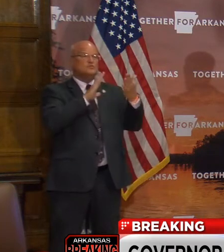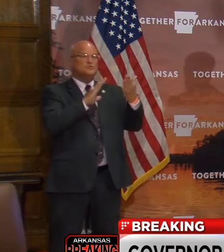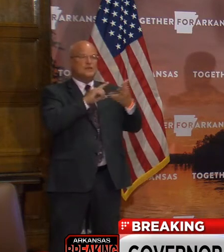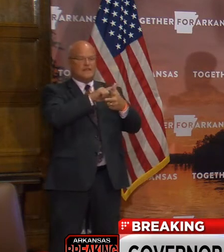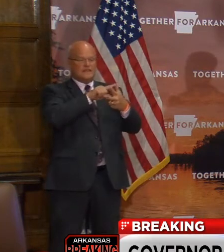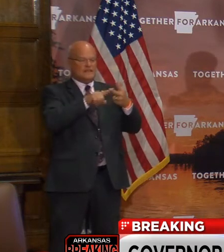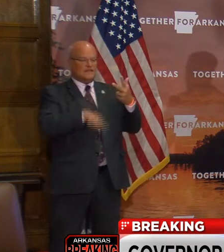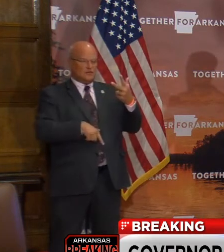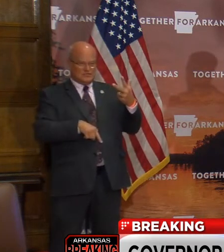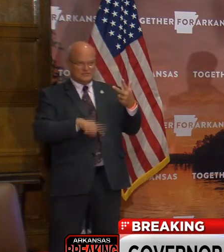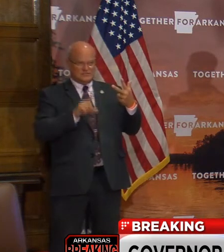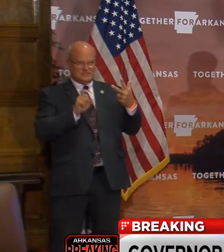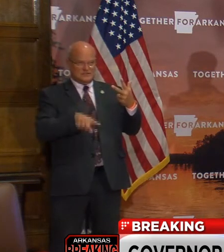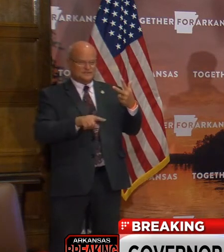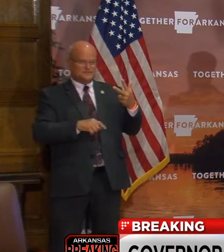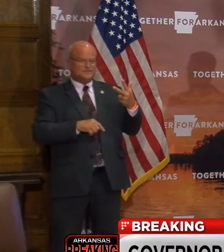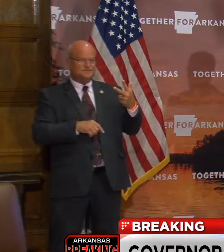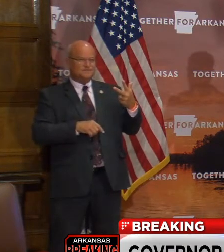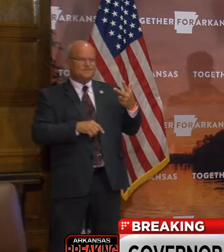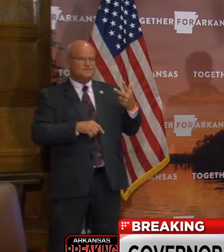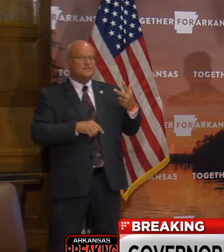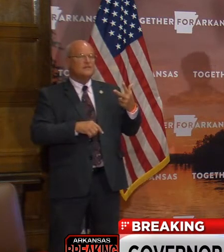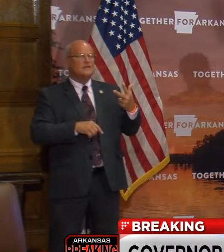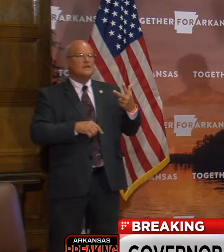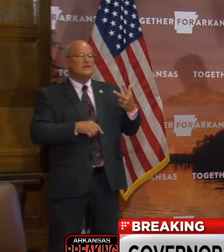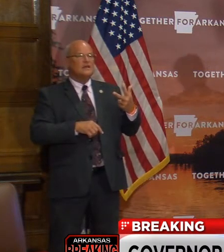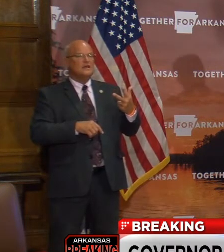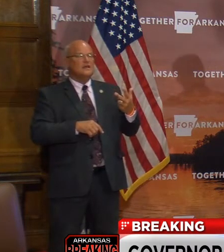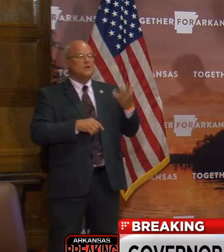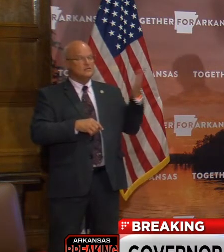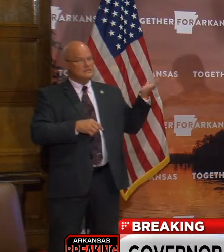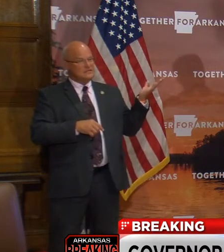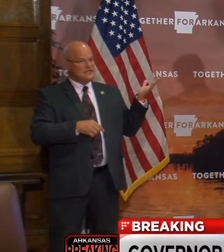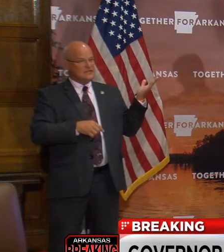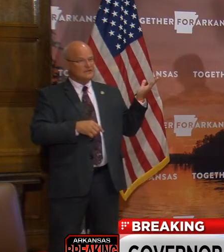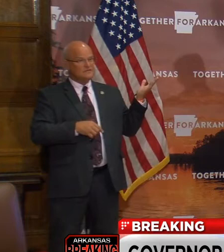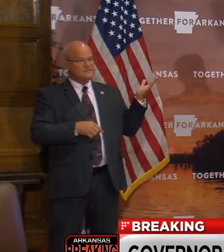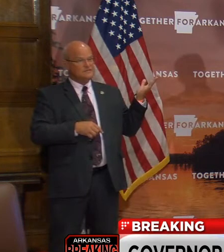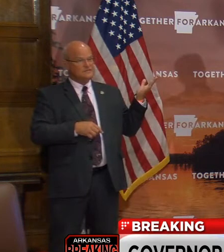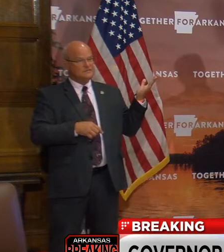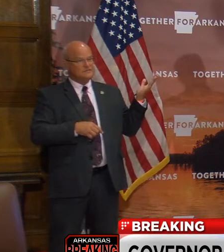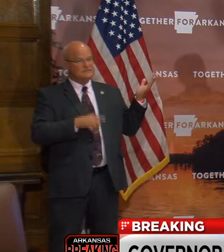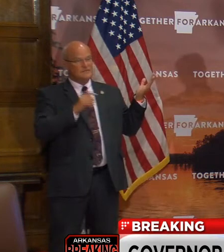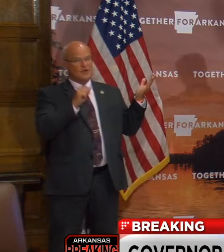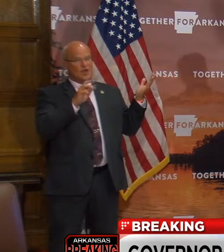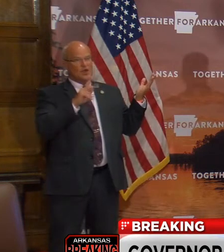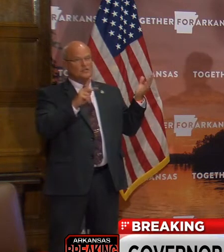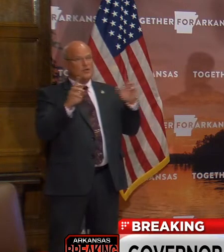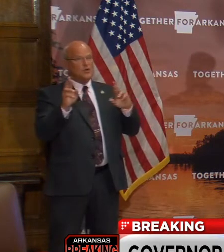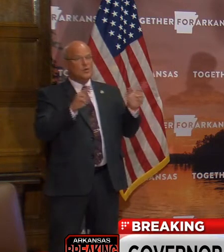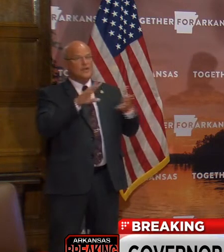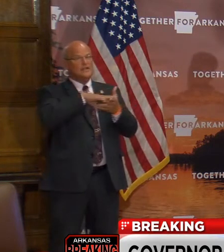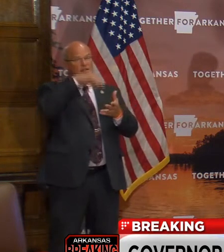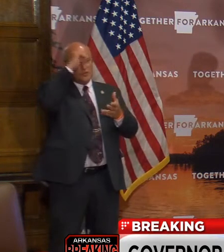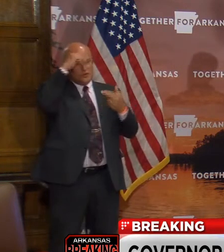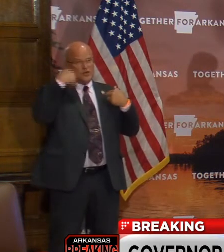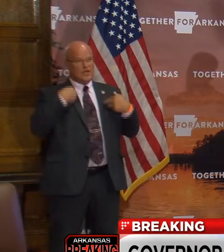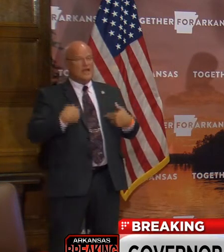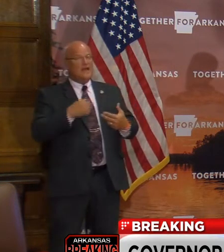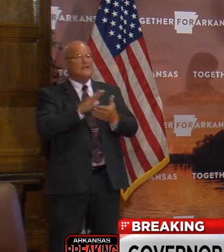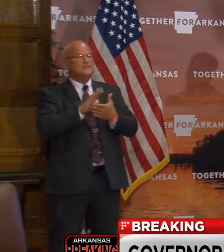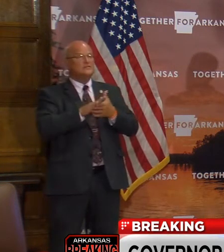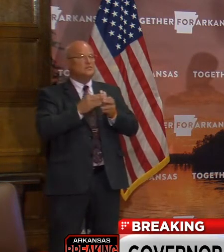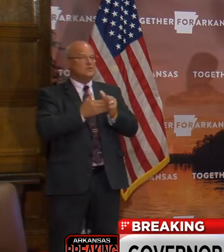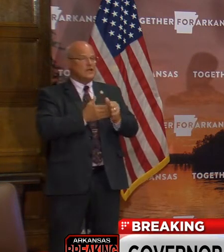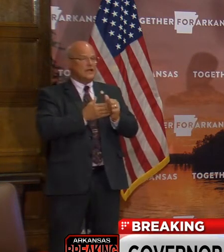three specific questions. The document that you see here is the Arkansas Ready to Learn Healthy School Guide. This